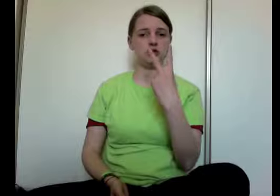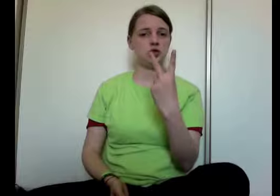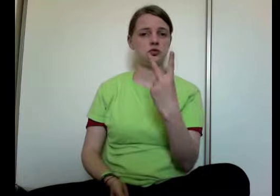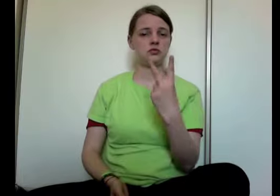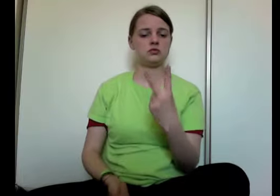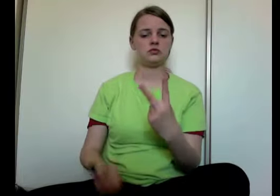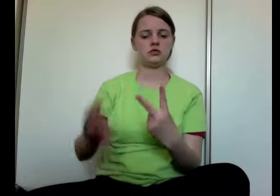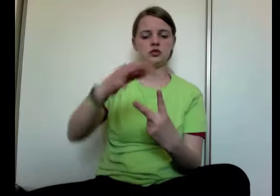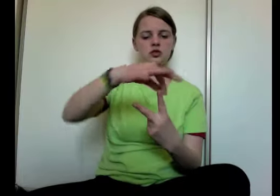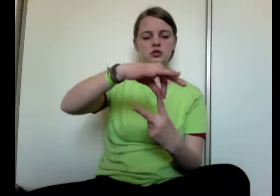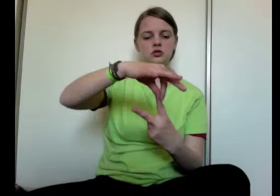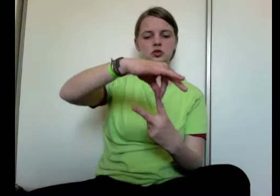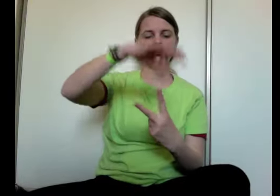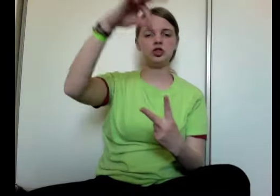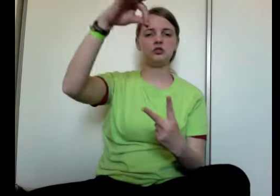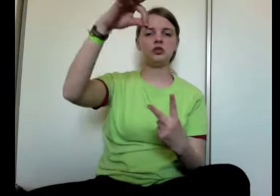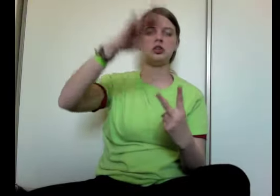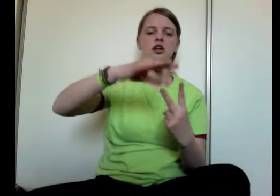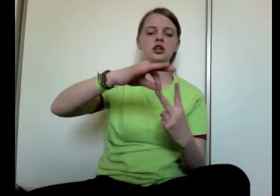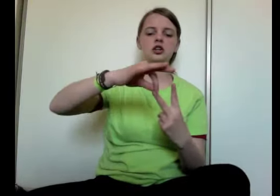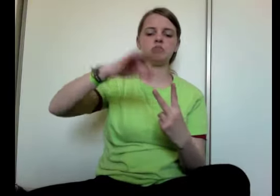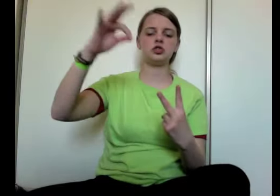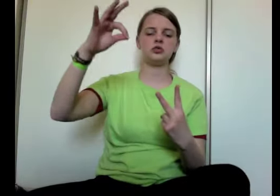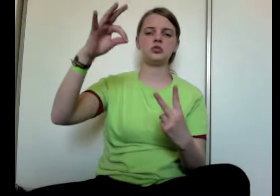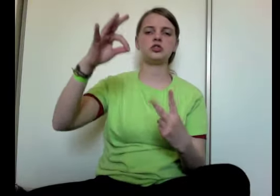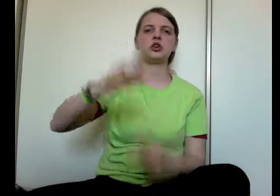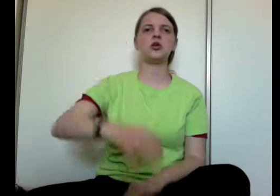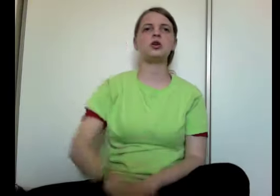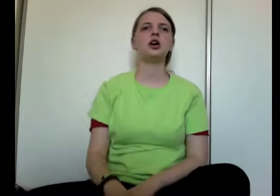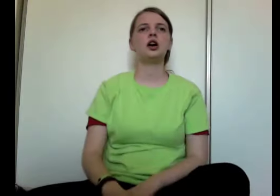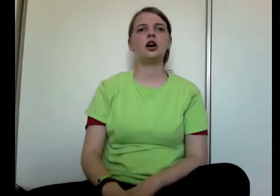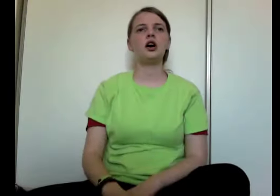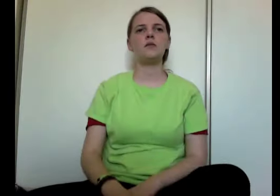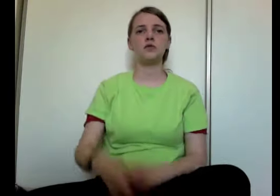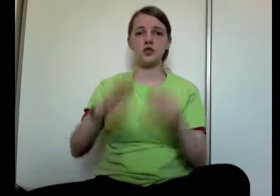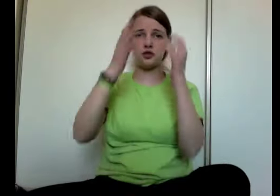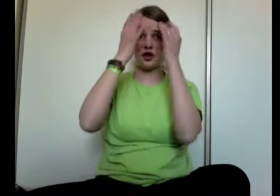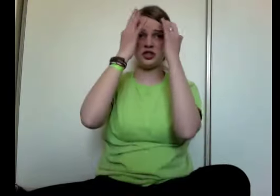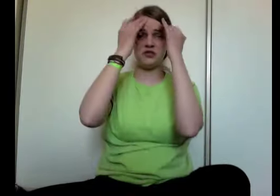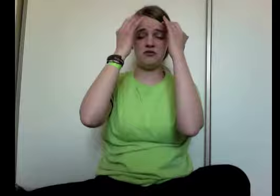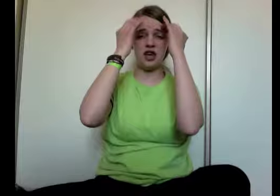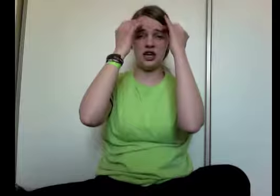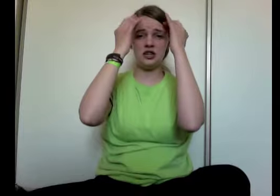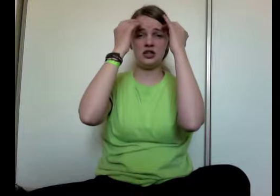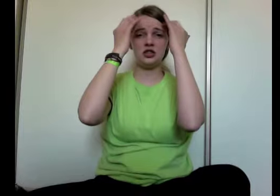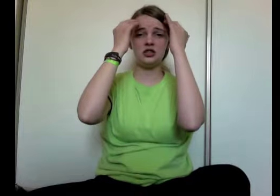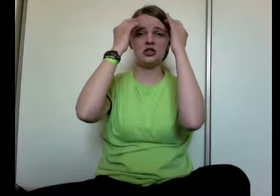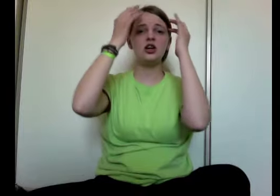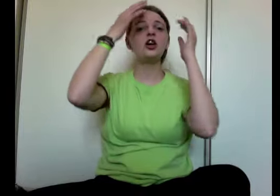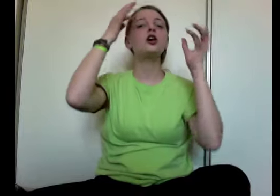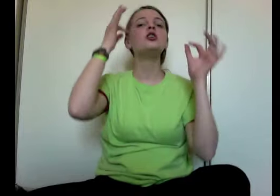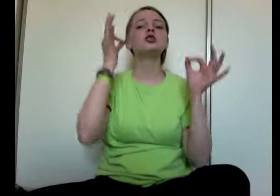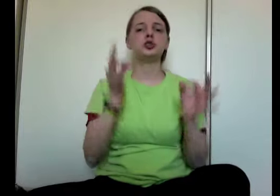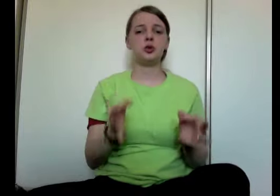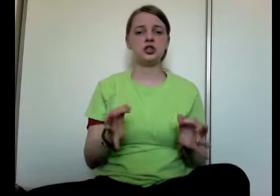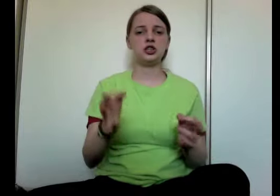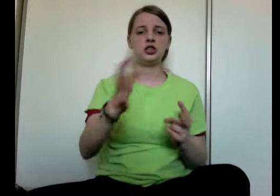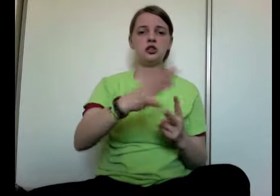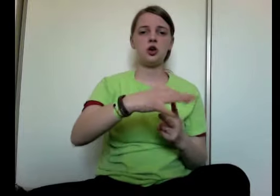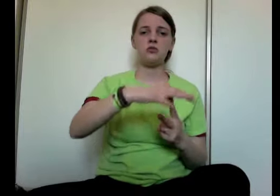two. Choose this one and then choose this one. So thoughts invade, choices are